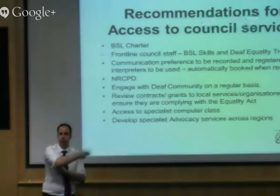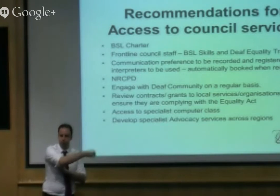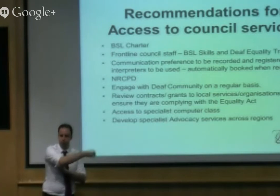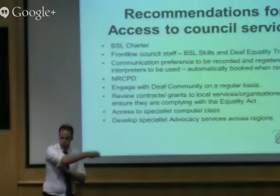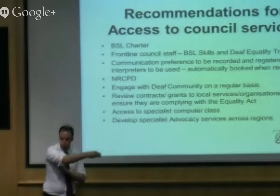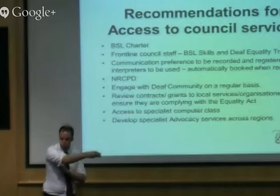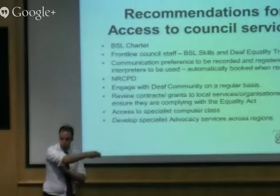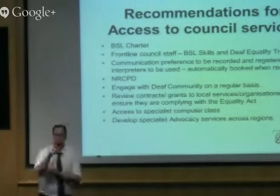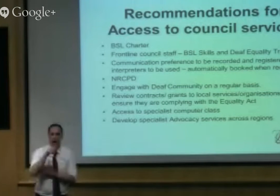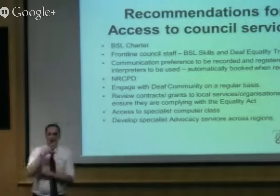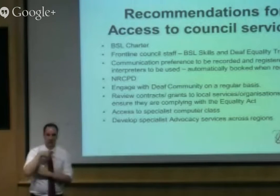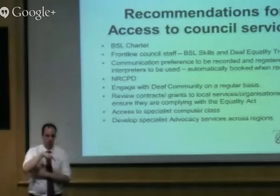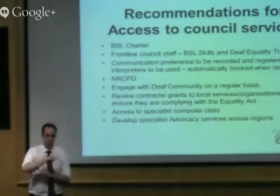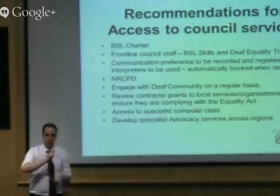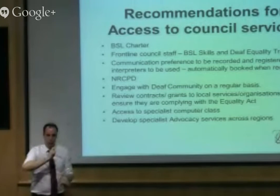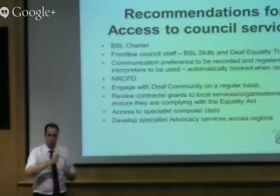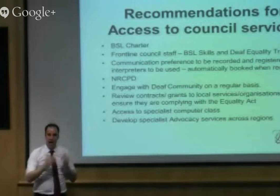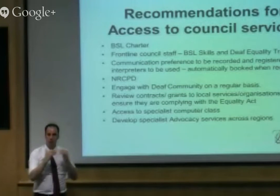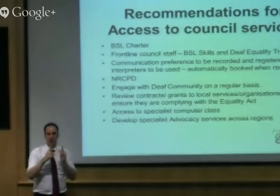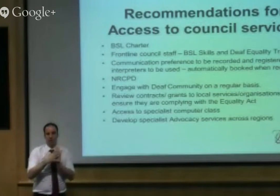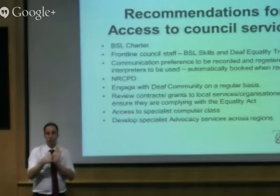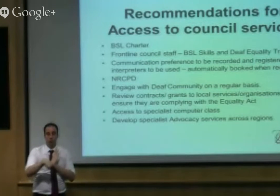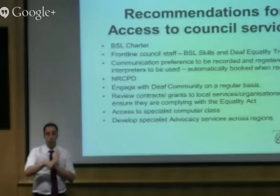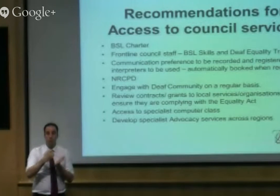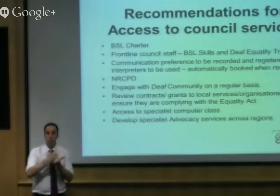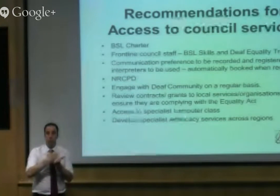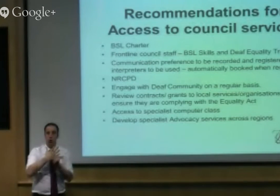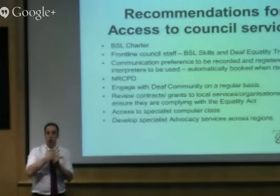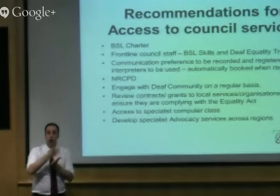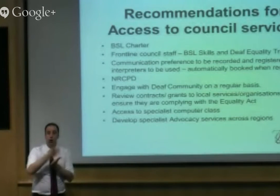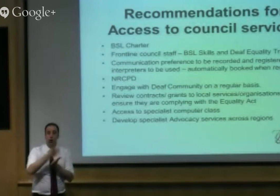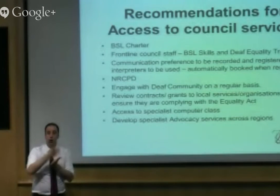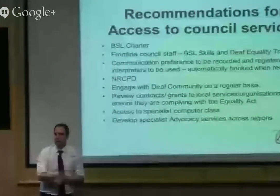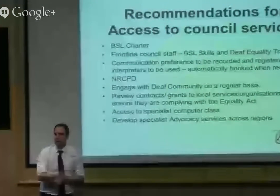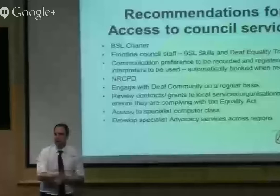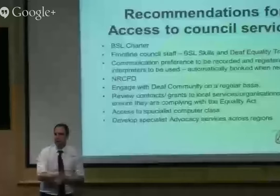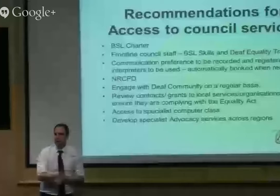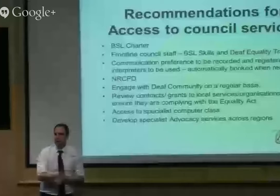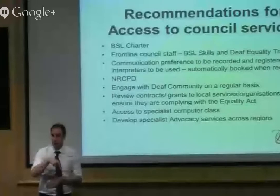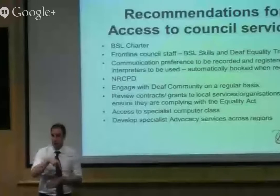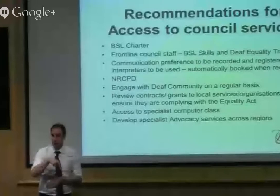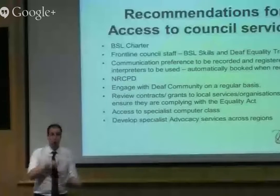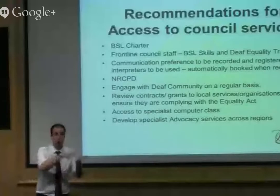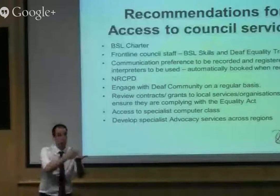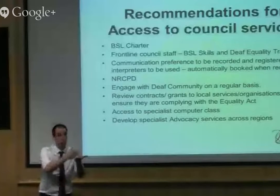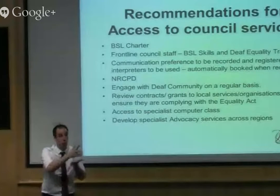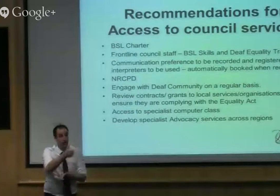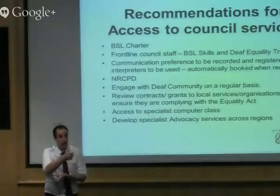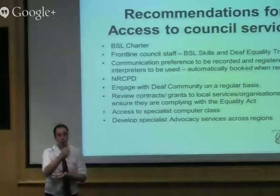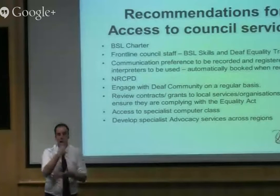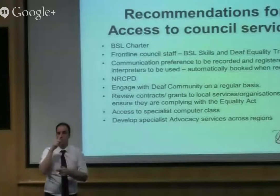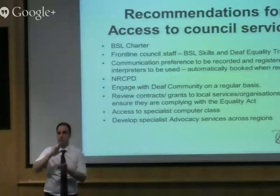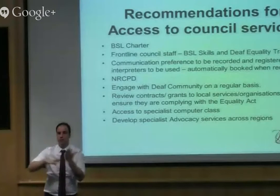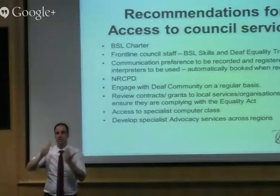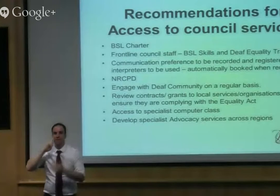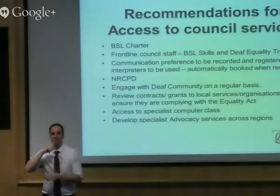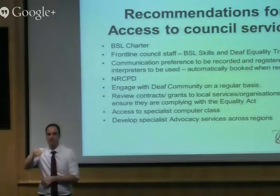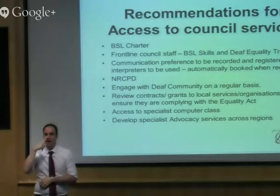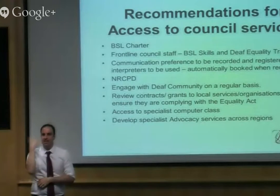if there were local contracts provided to businesses, for example, let's say it was a taxi service, it's important that that taxi service